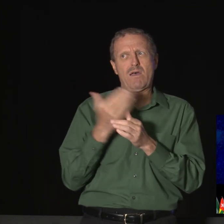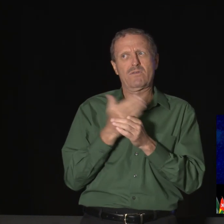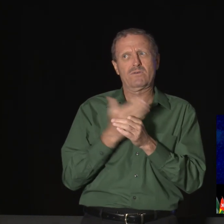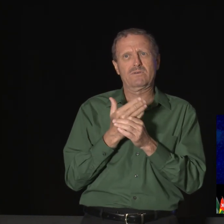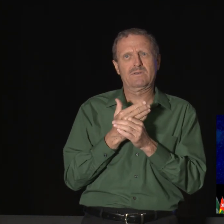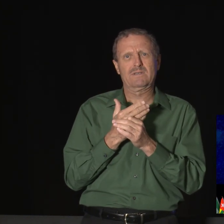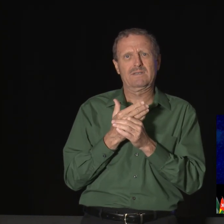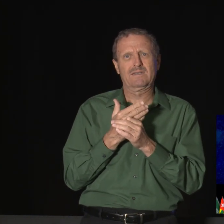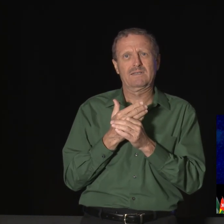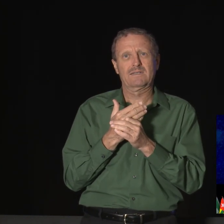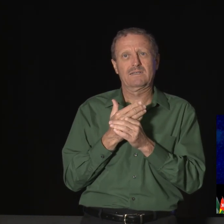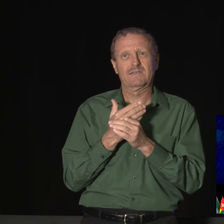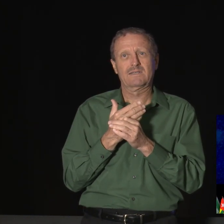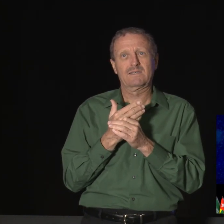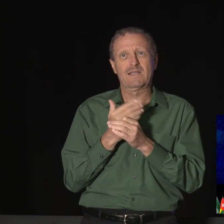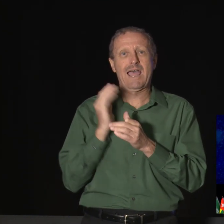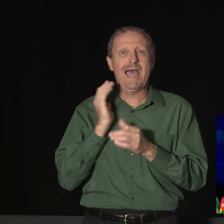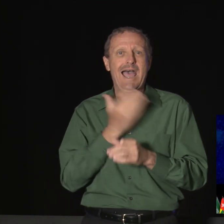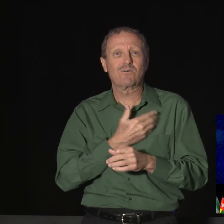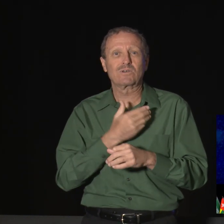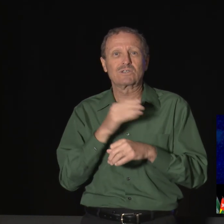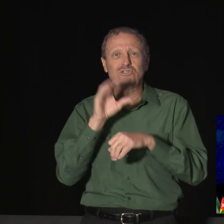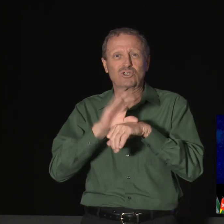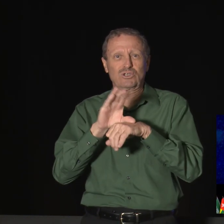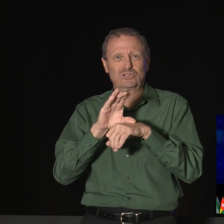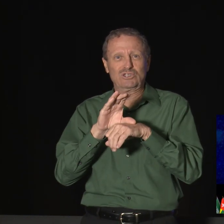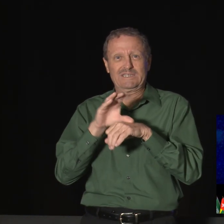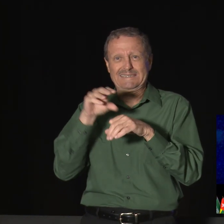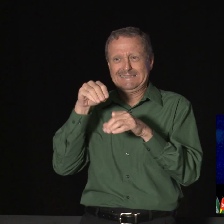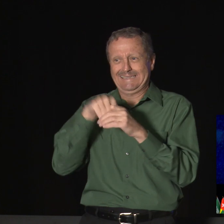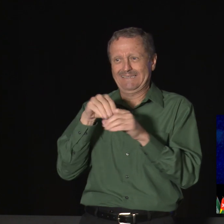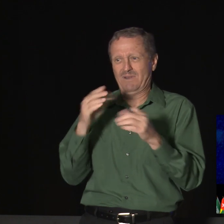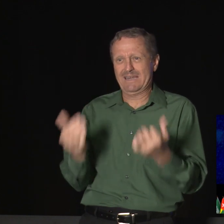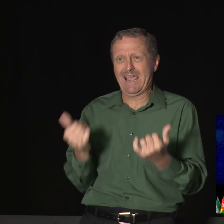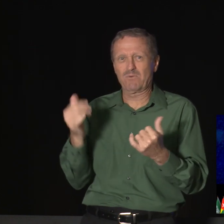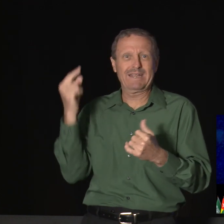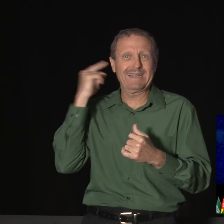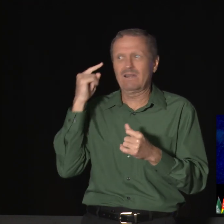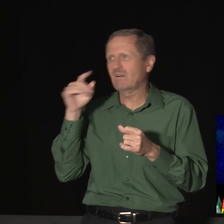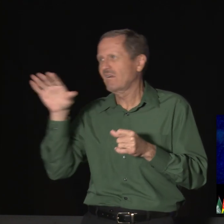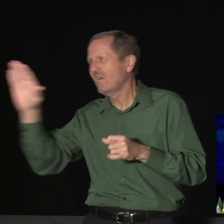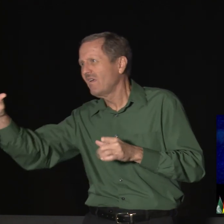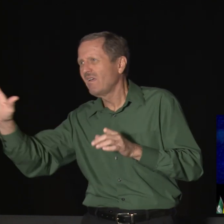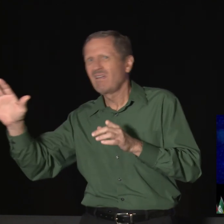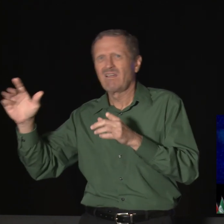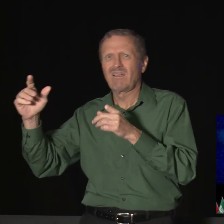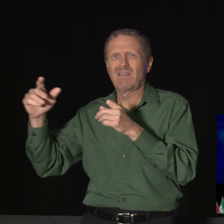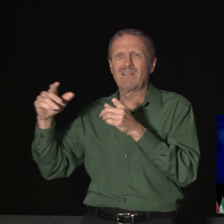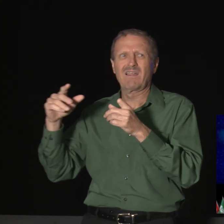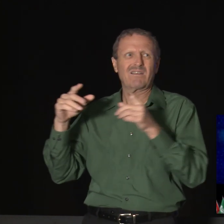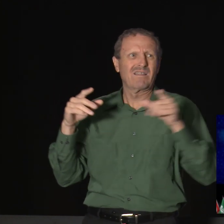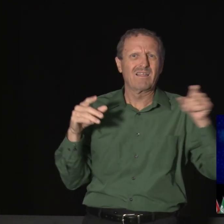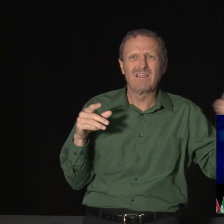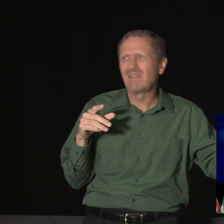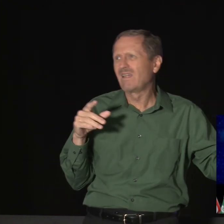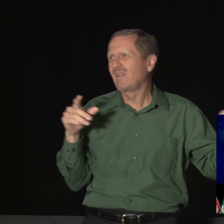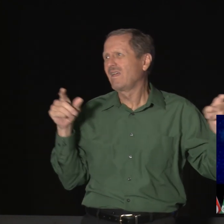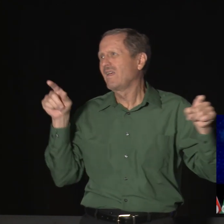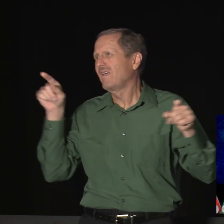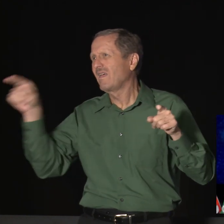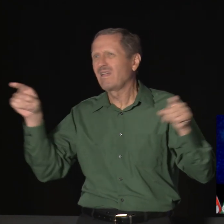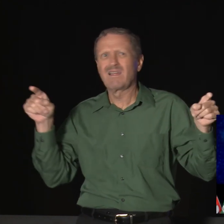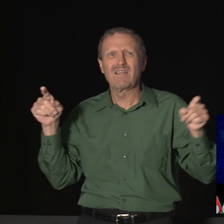our community of faith, our denomination is in right now. We hear of one side or hear of another. We hear of